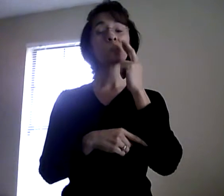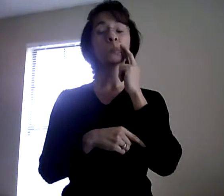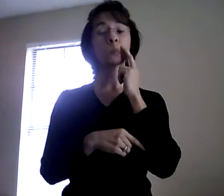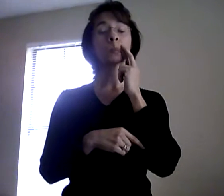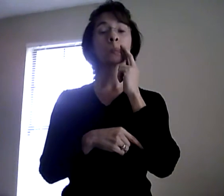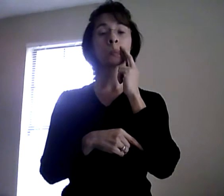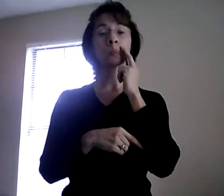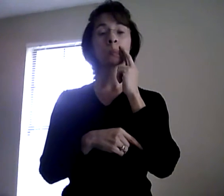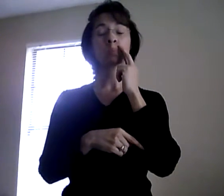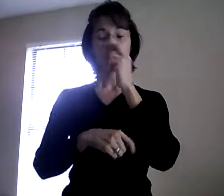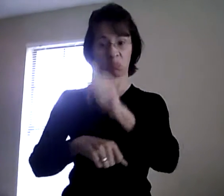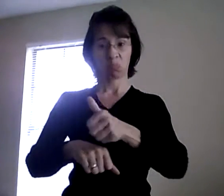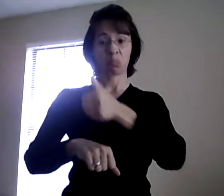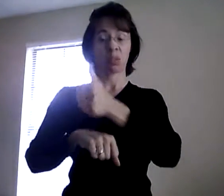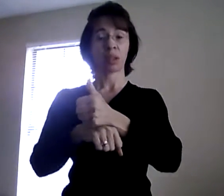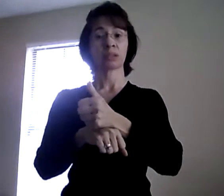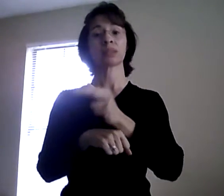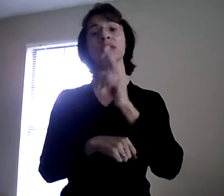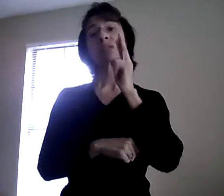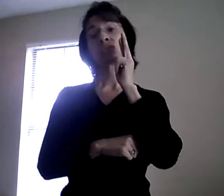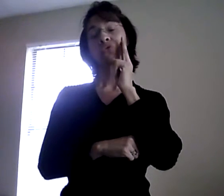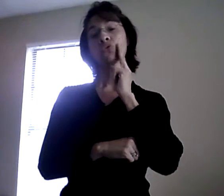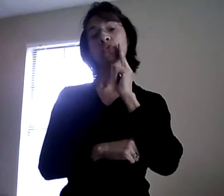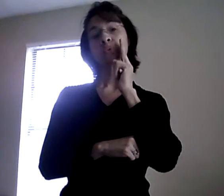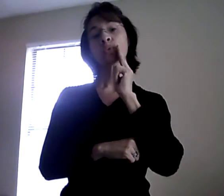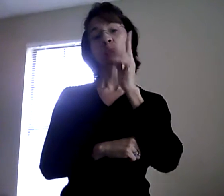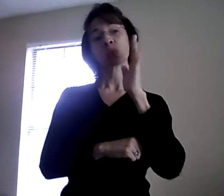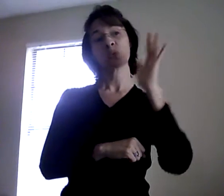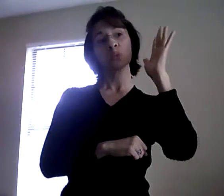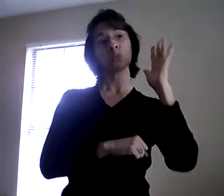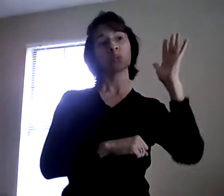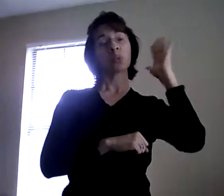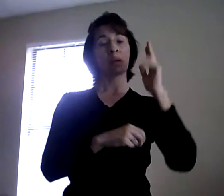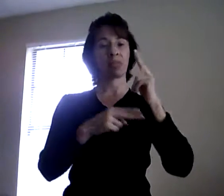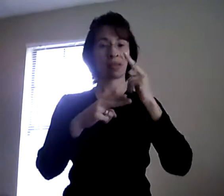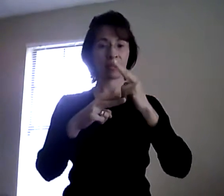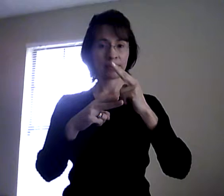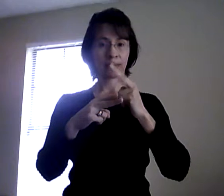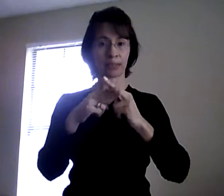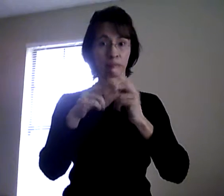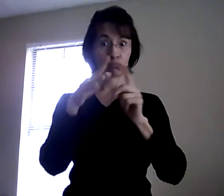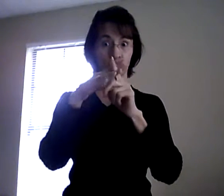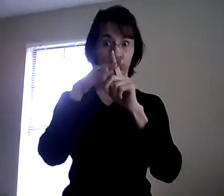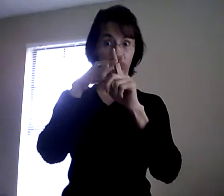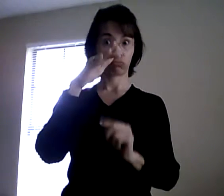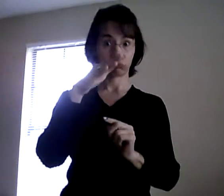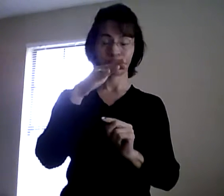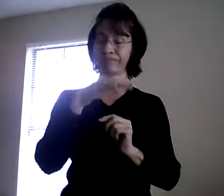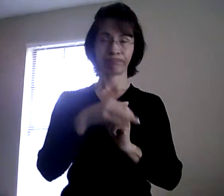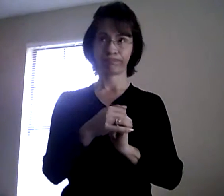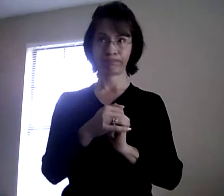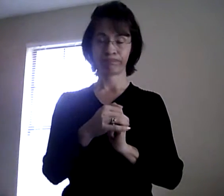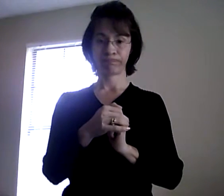out there in Houston, and the name just doesn't get me. But I'll get back to you on that. I'll get you that before you